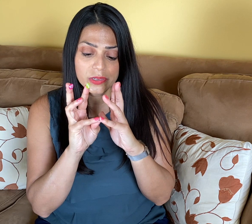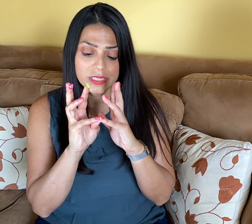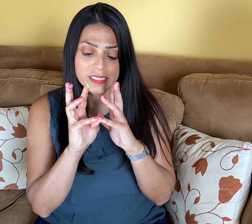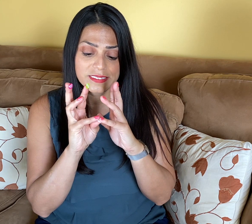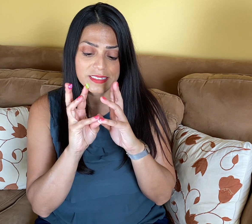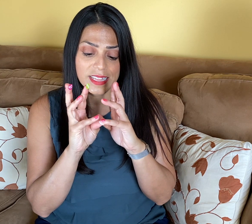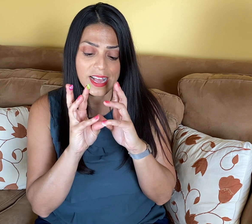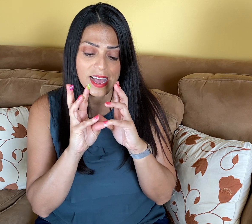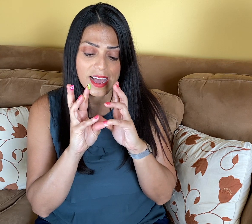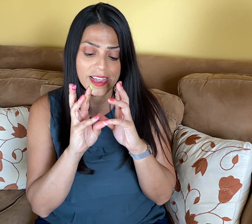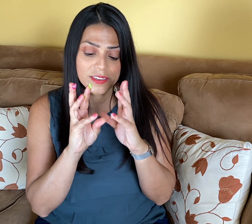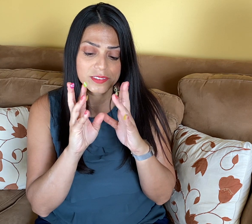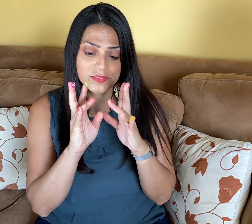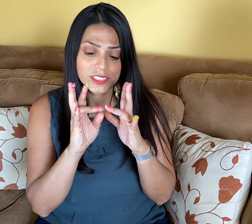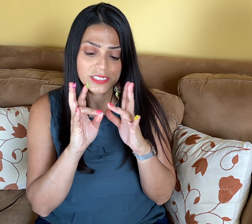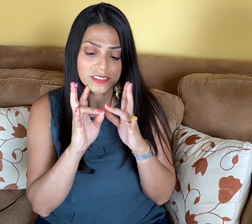slowly slide those fingers